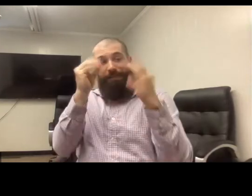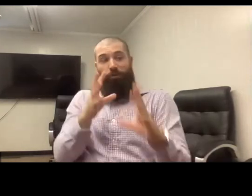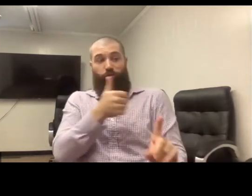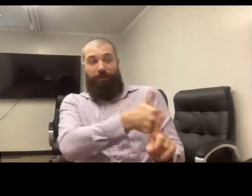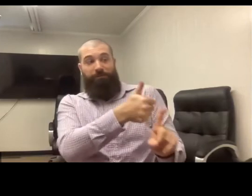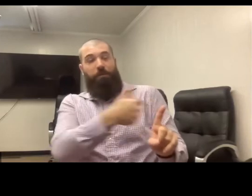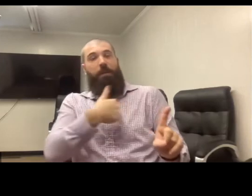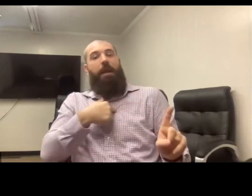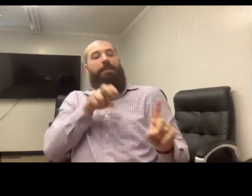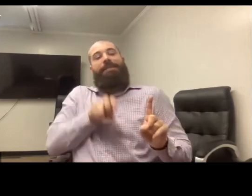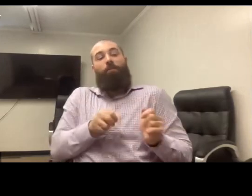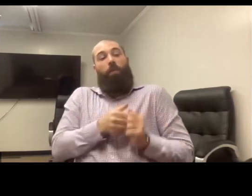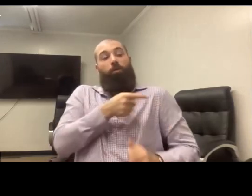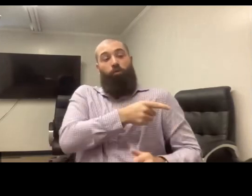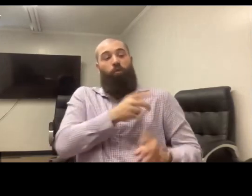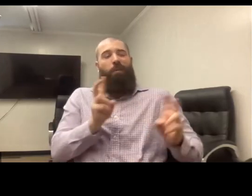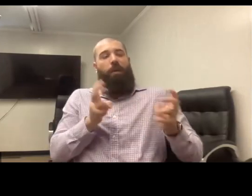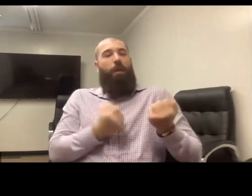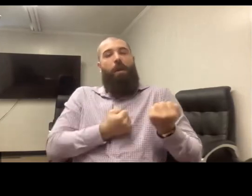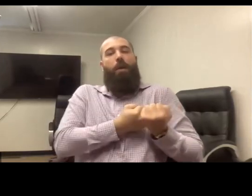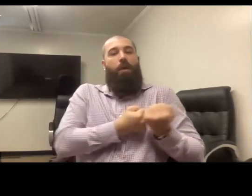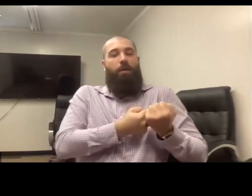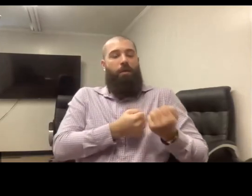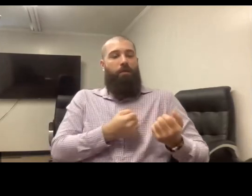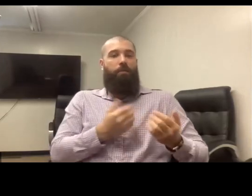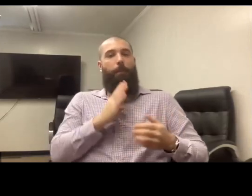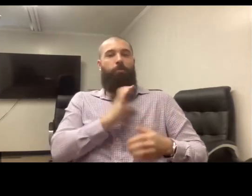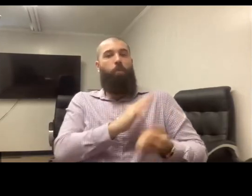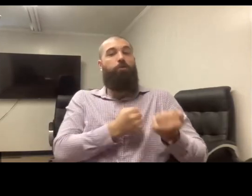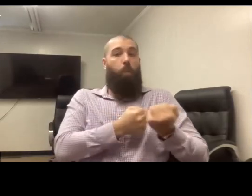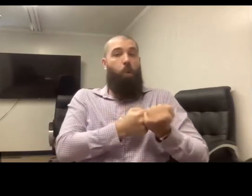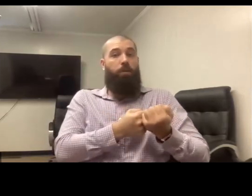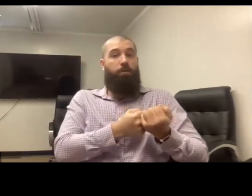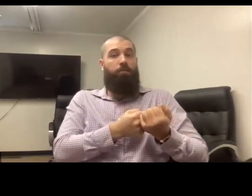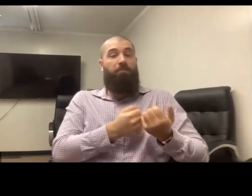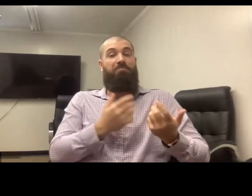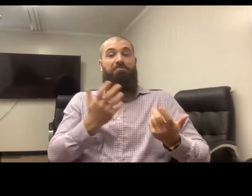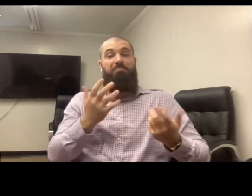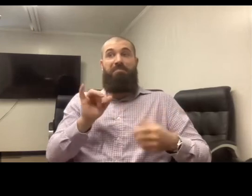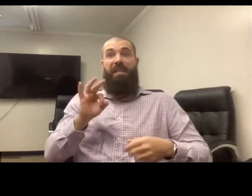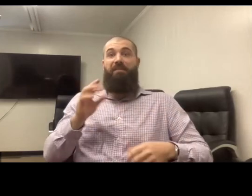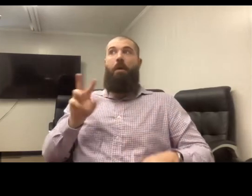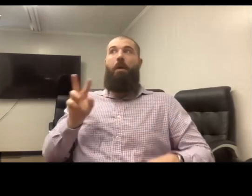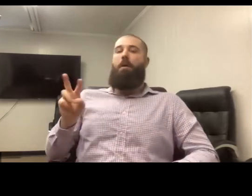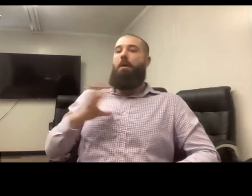Or do you, and then you talk to the teacher while I'm there, but I can sit with you as kind of your support, be your